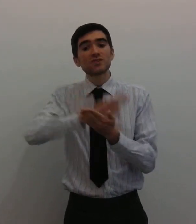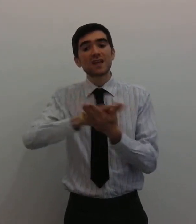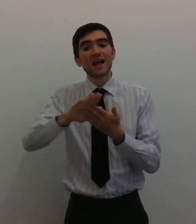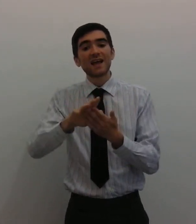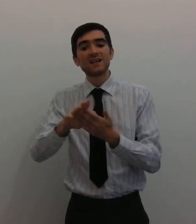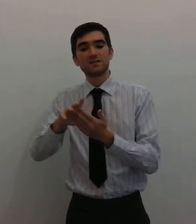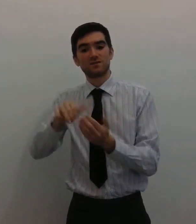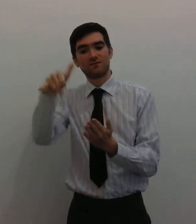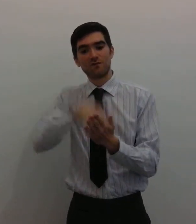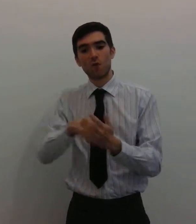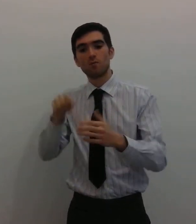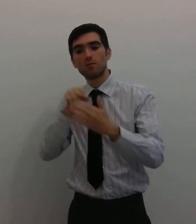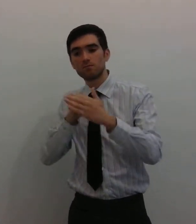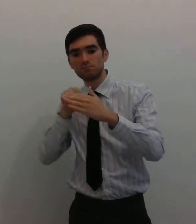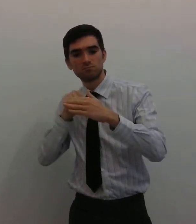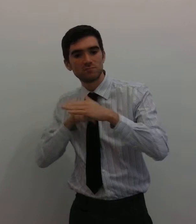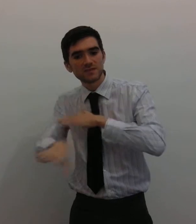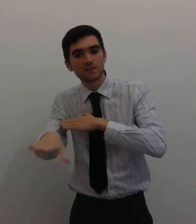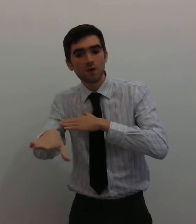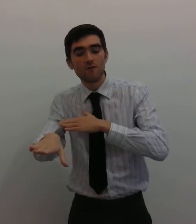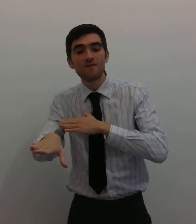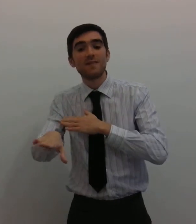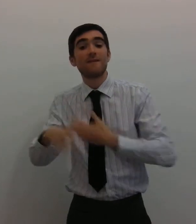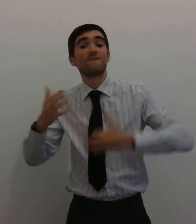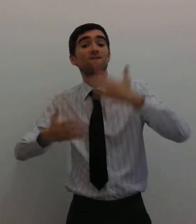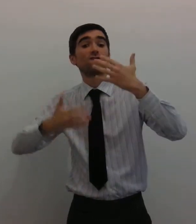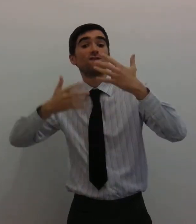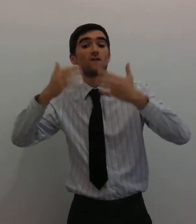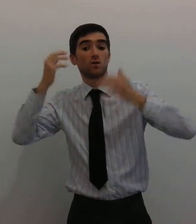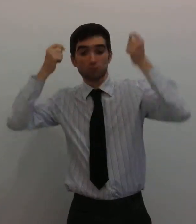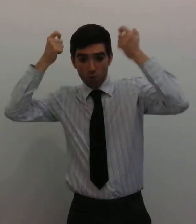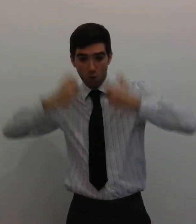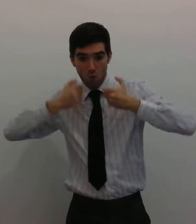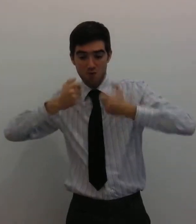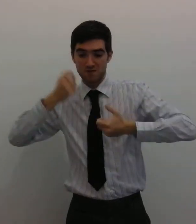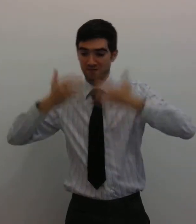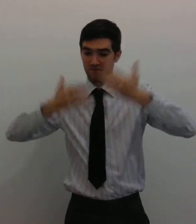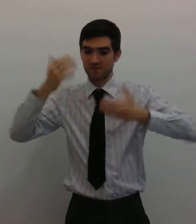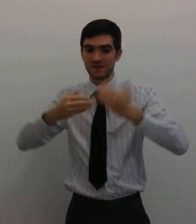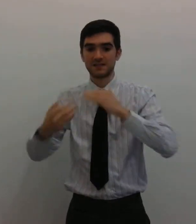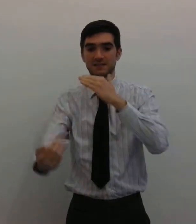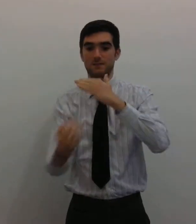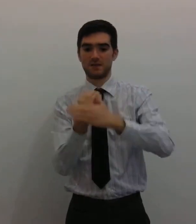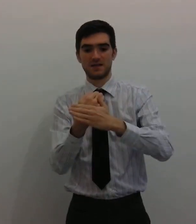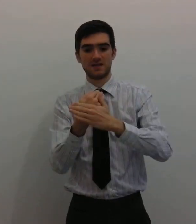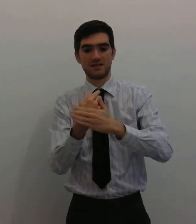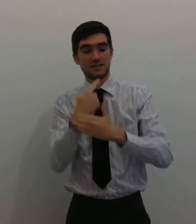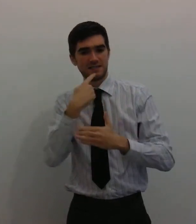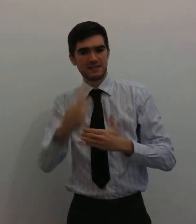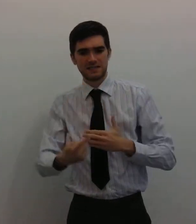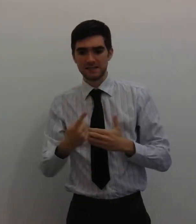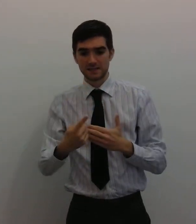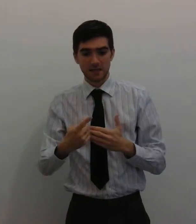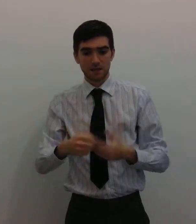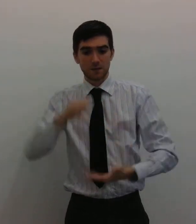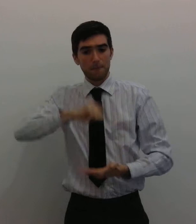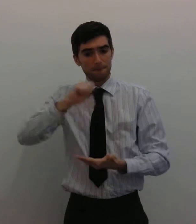figures back from the court, either authorising that budget or actually putting the budget up or